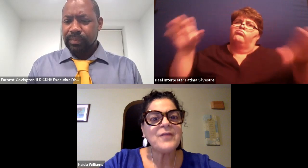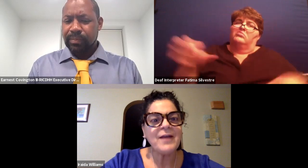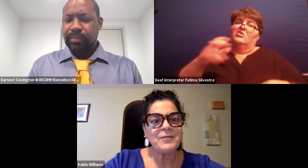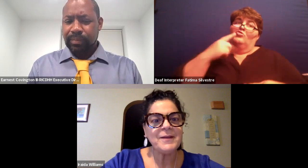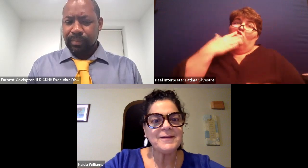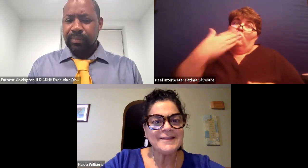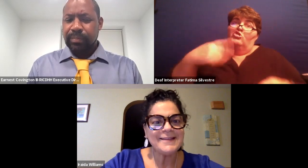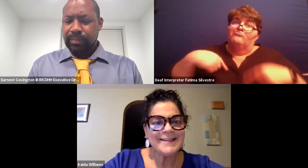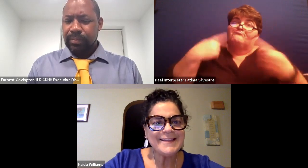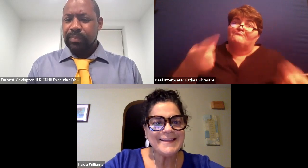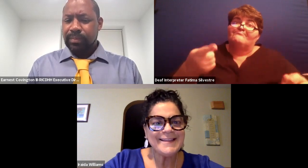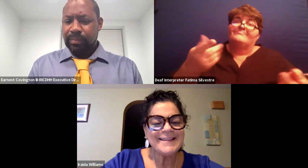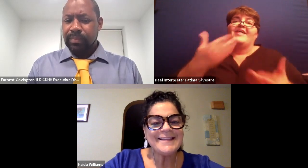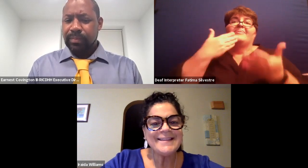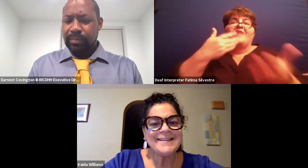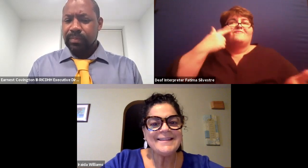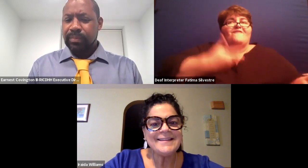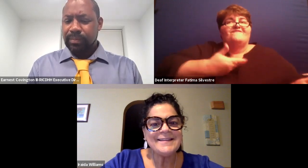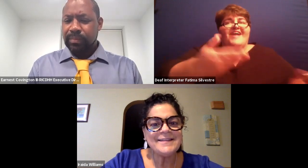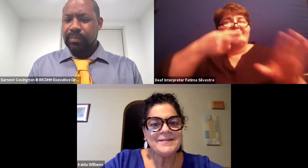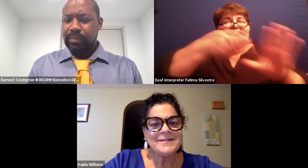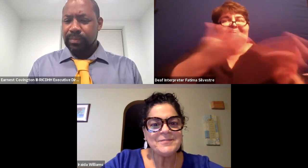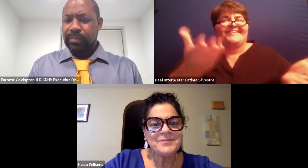thank you for having me.